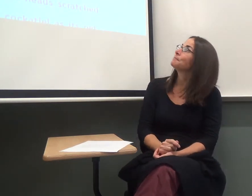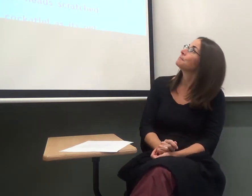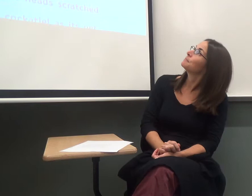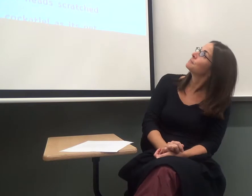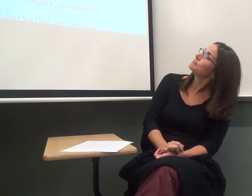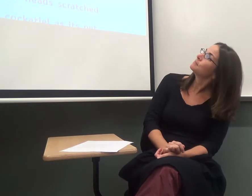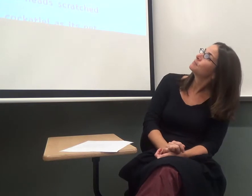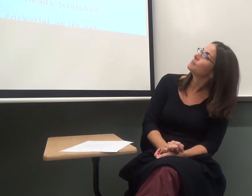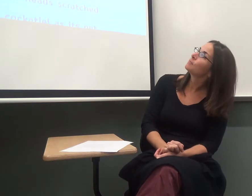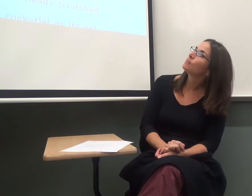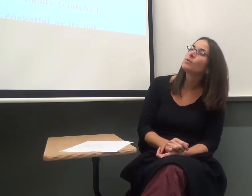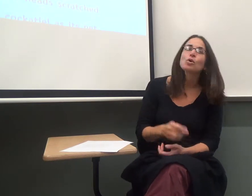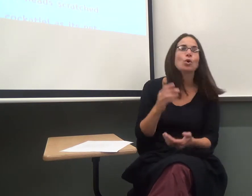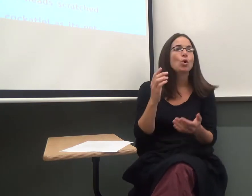nip.